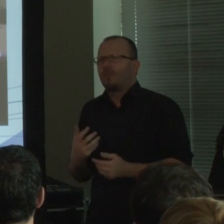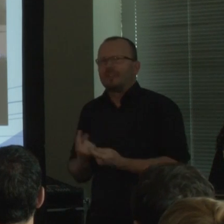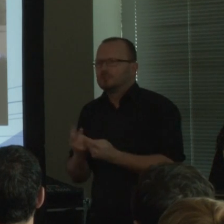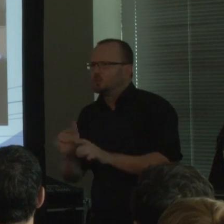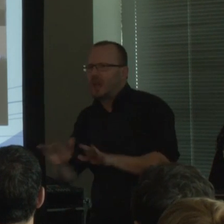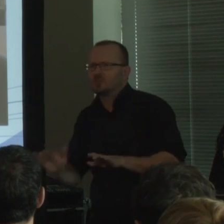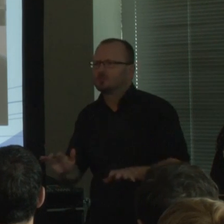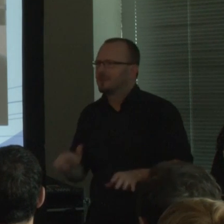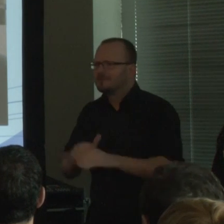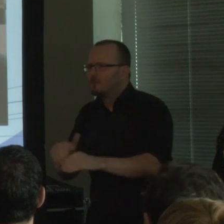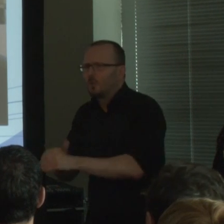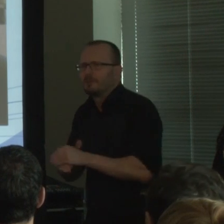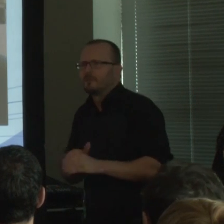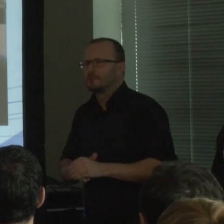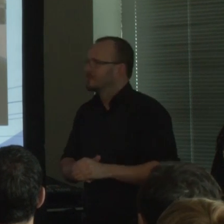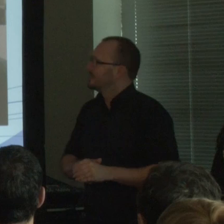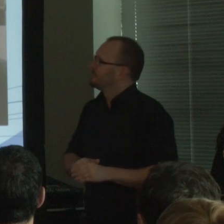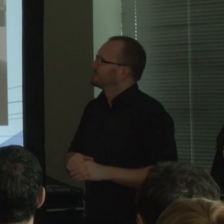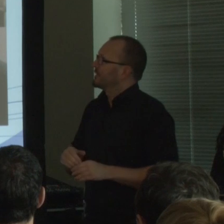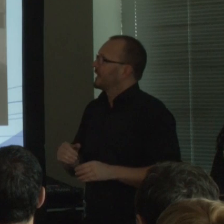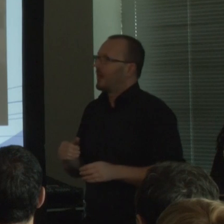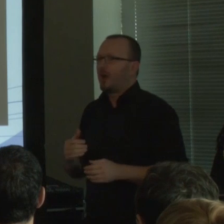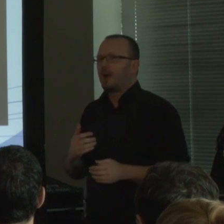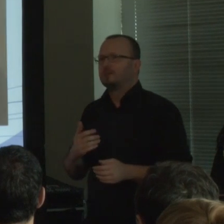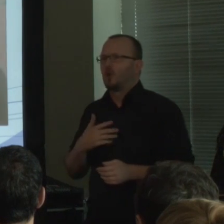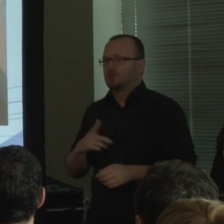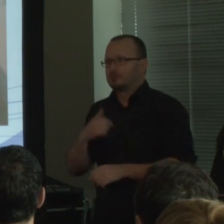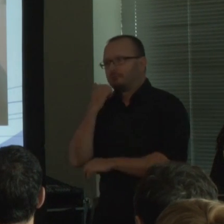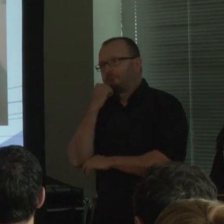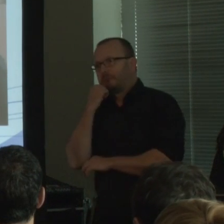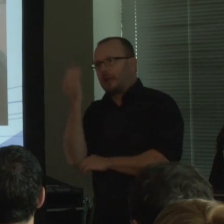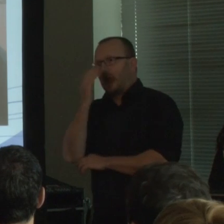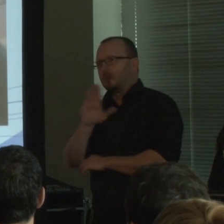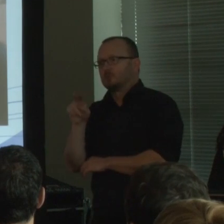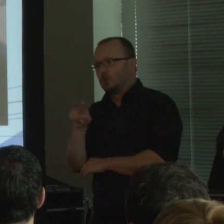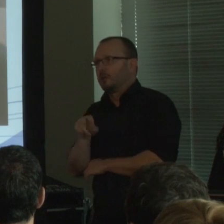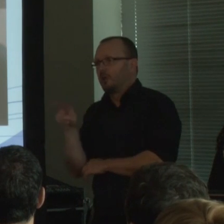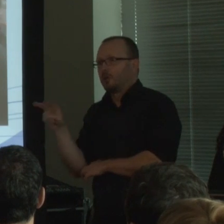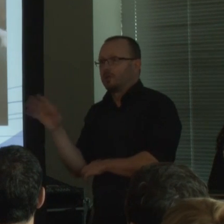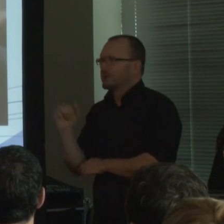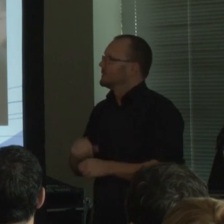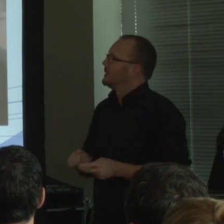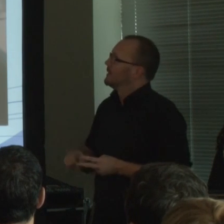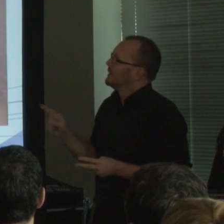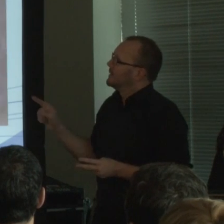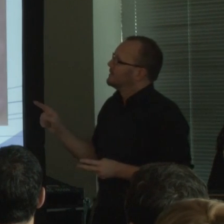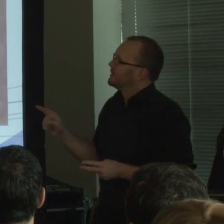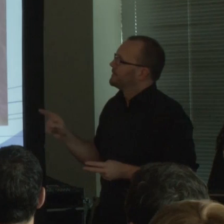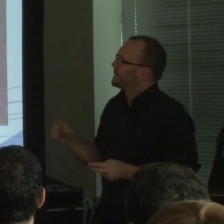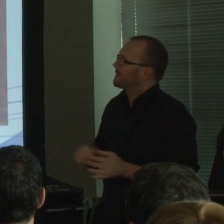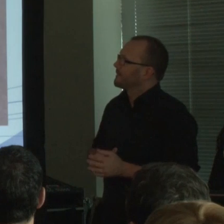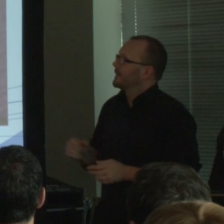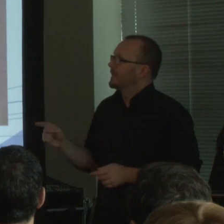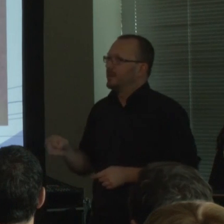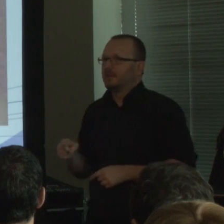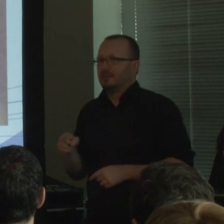get involved with, which is a lot cooler than just like looking at things behind glass. The tiger bus was really cool. Yeah. She really enjoyed